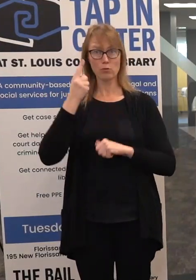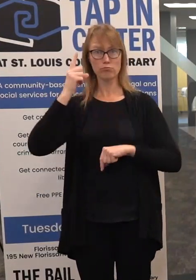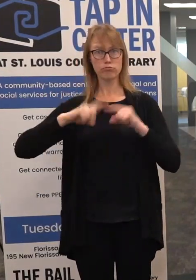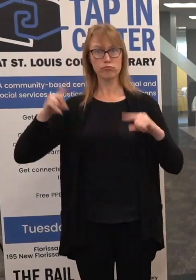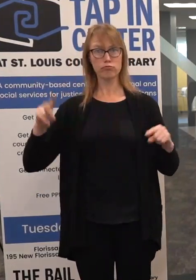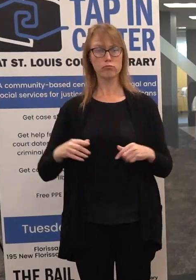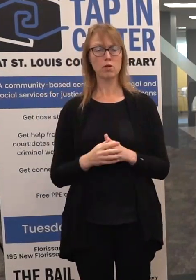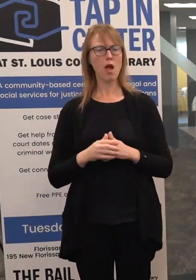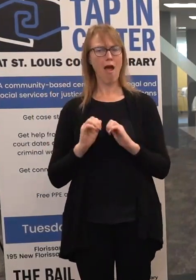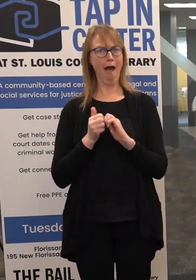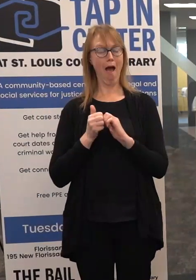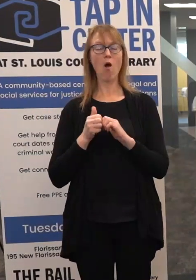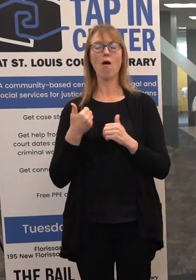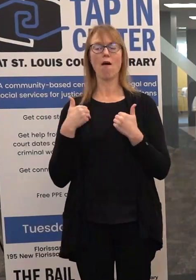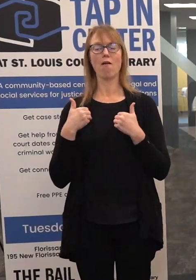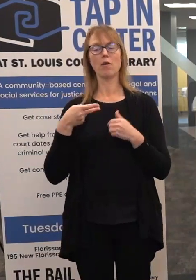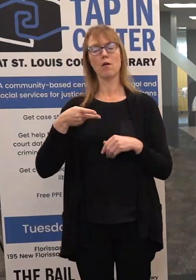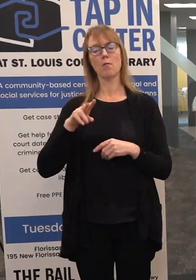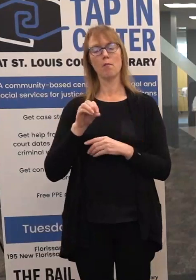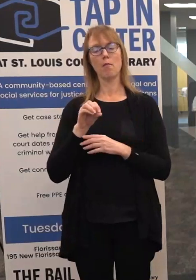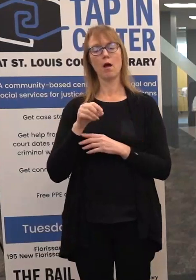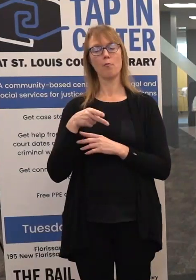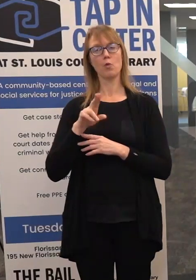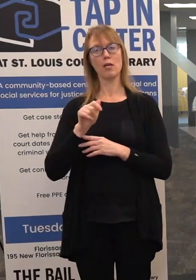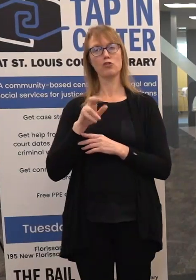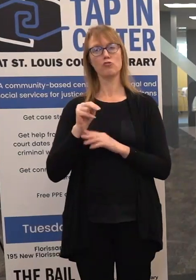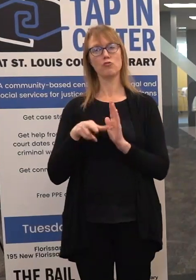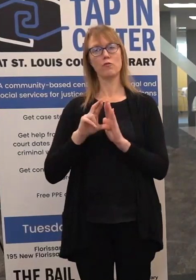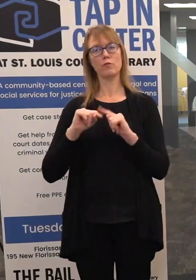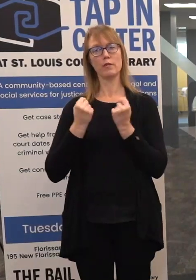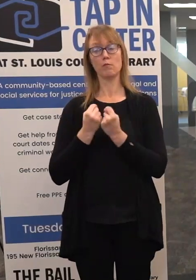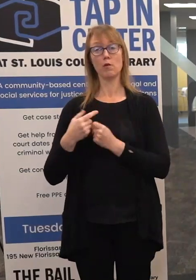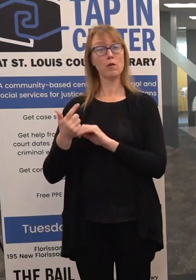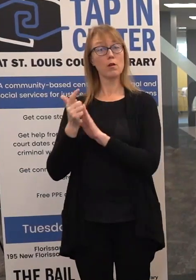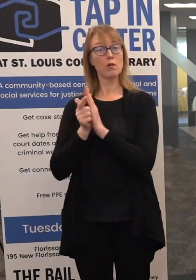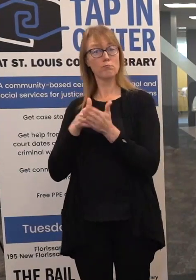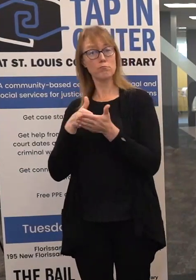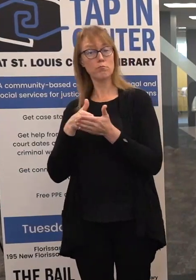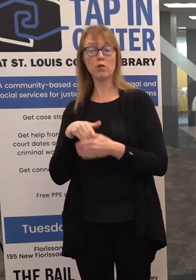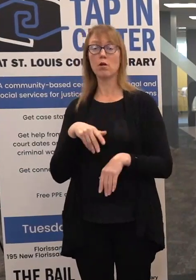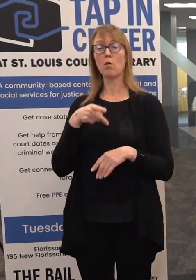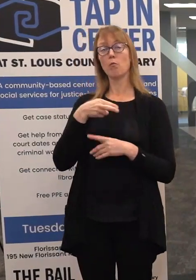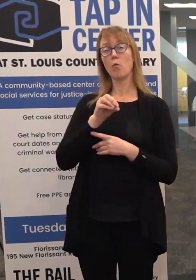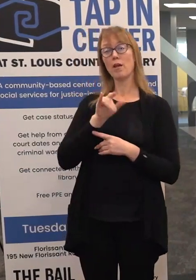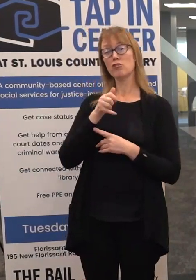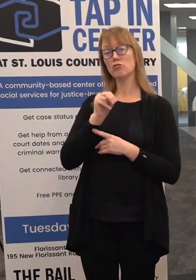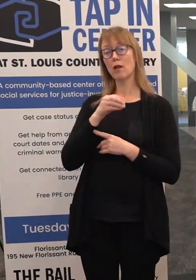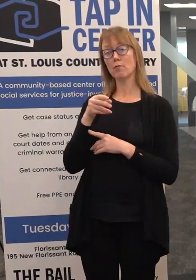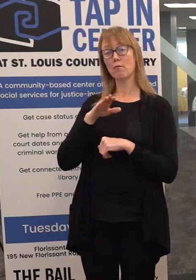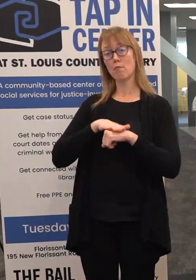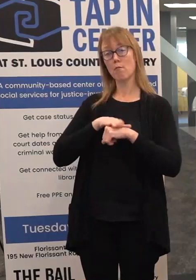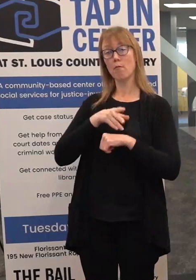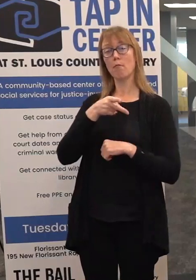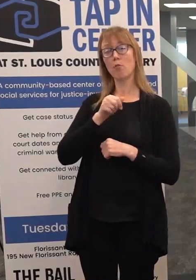population review team that meets every week with members from the Prosecuting Attorney's Office, from our courts, from probation and parole, and